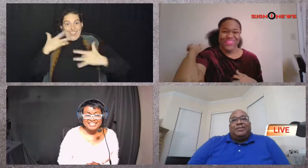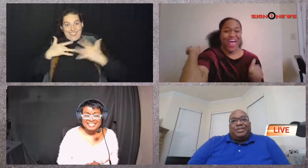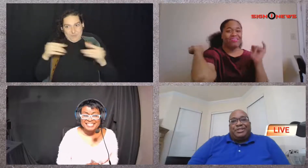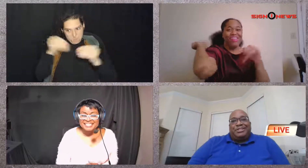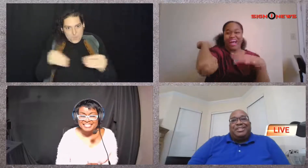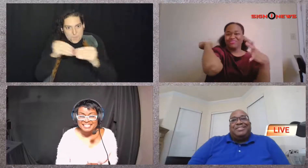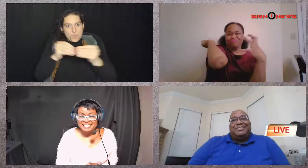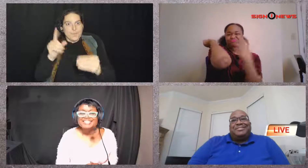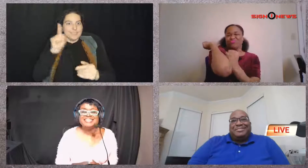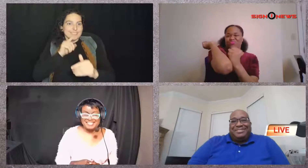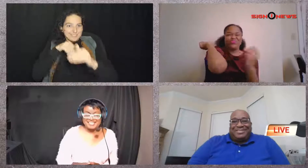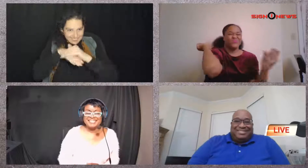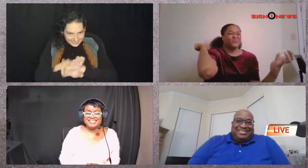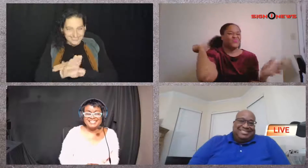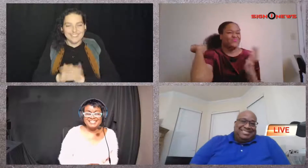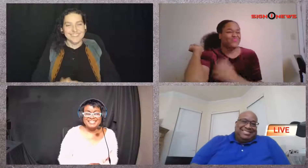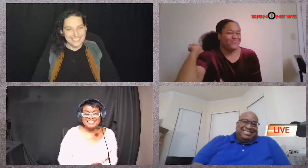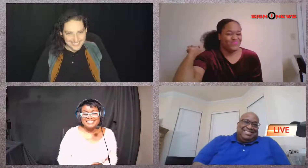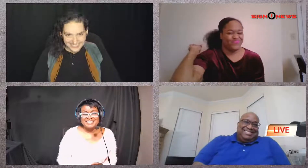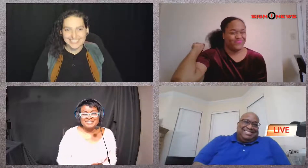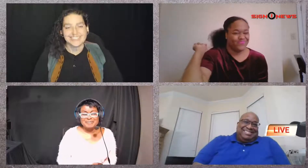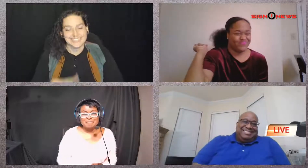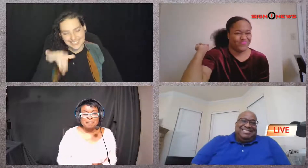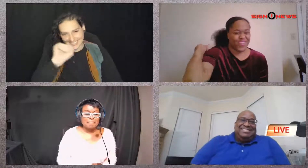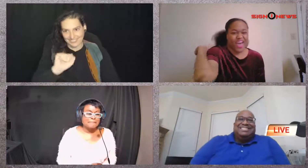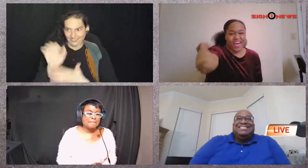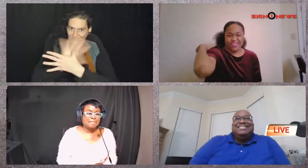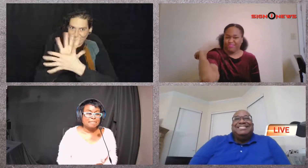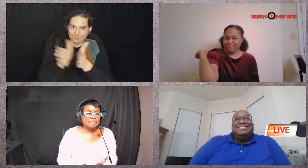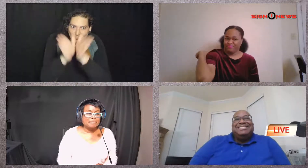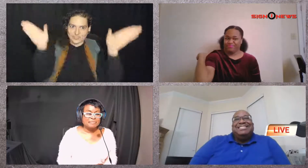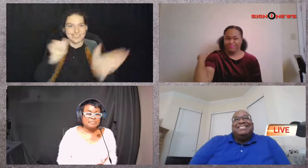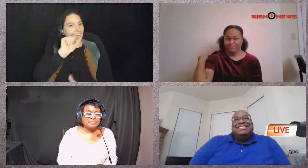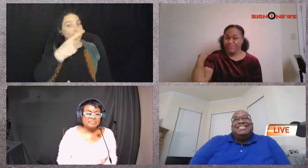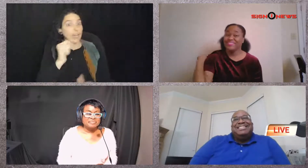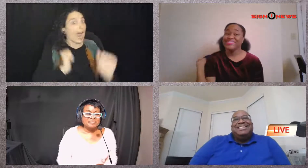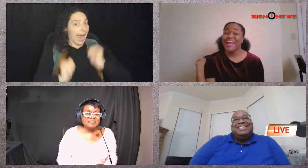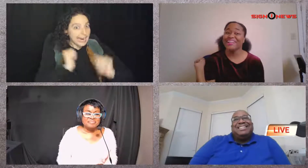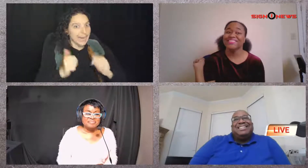Film and television studies. got it. Thank you, Dad.